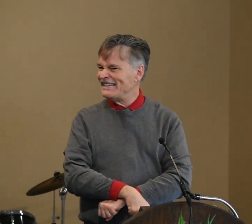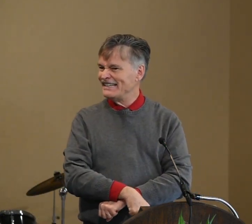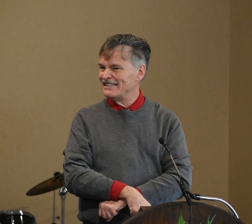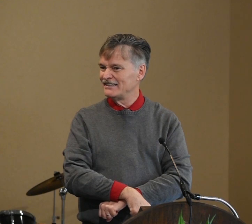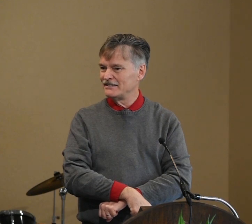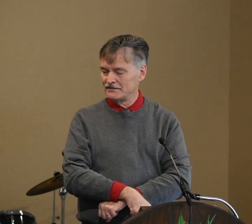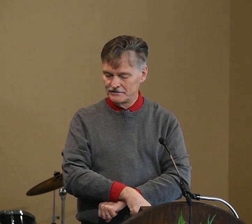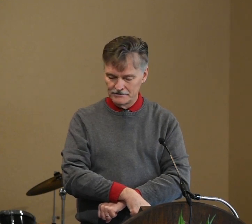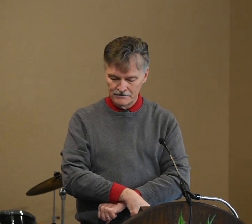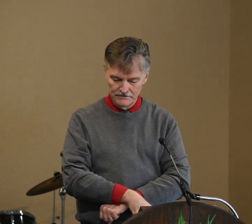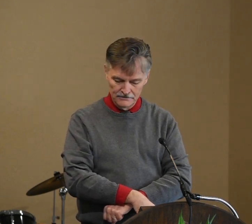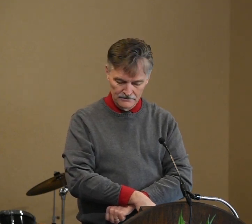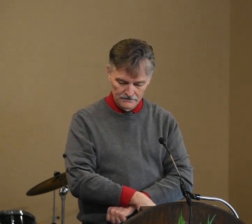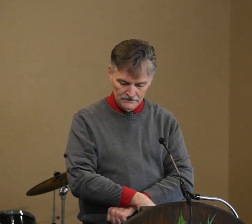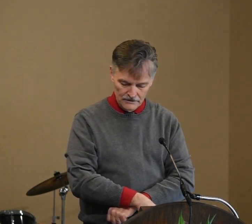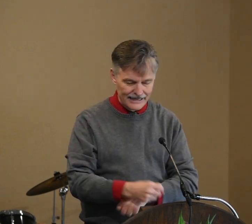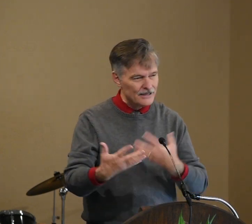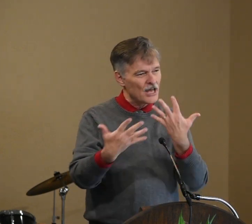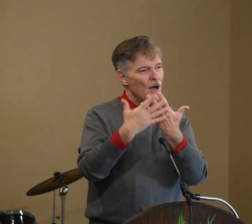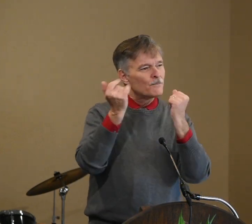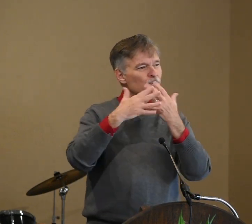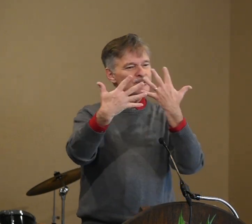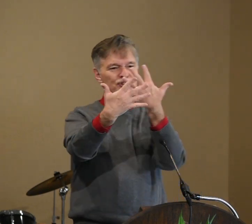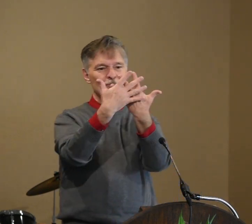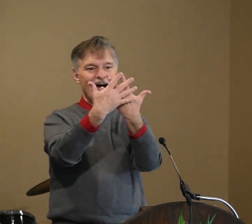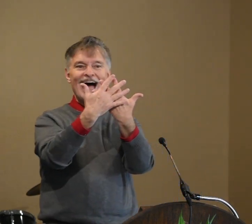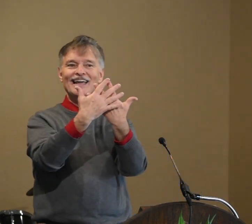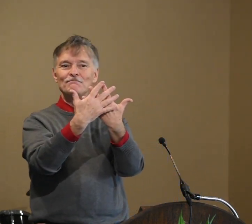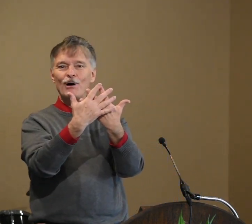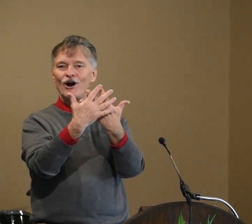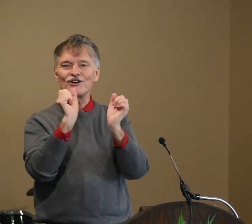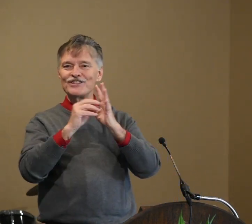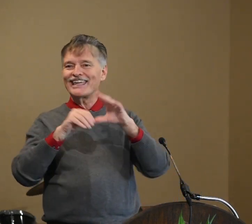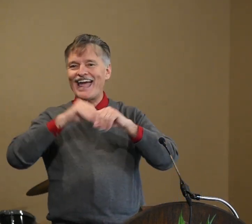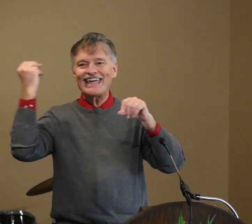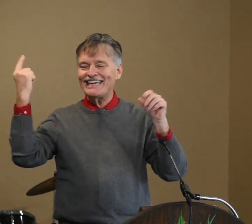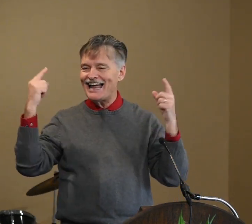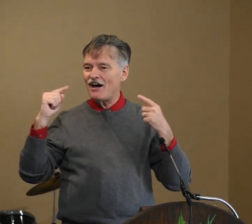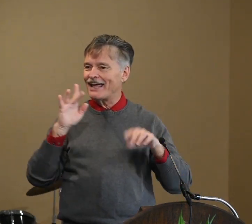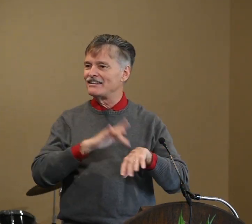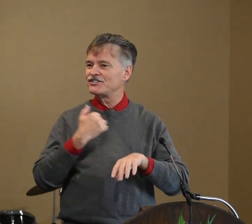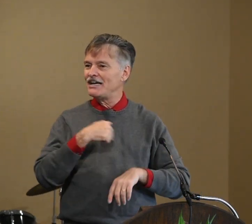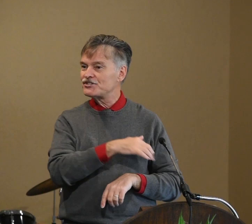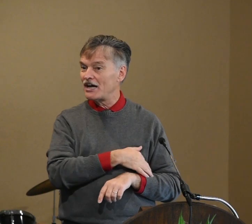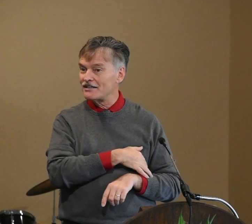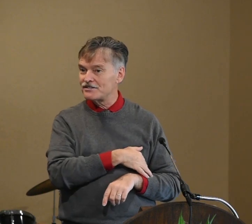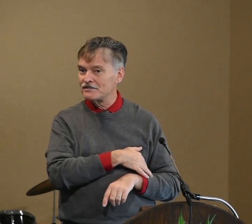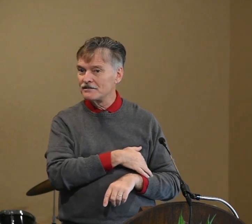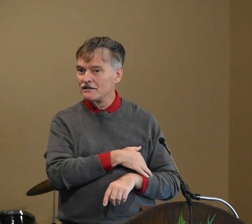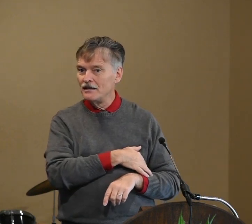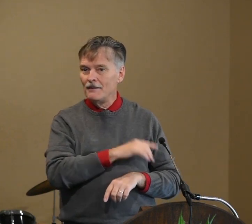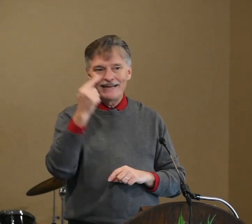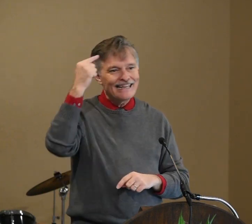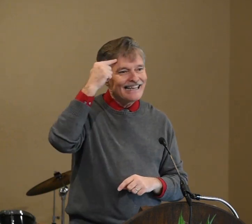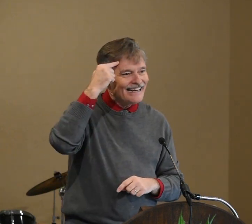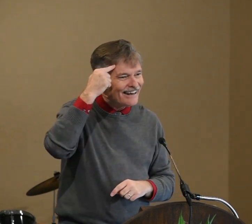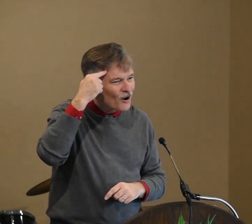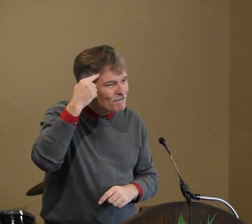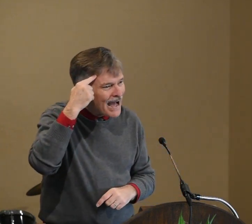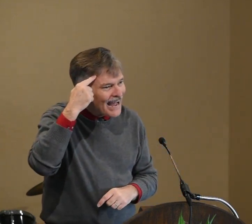defeated. He is a prisoner behind bars that can't get out and touch us, but he can get in our